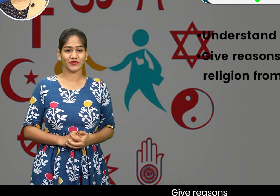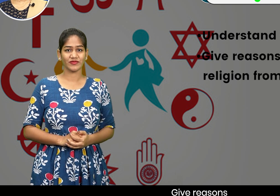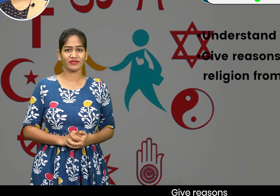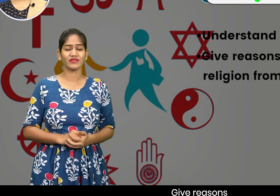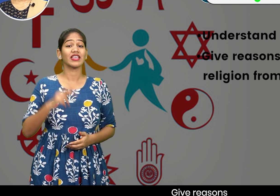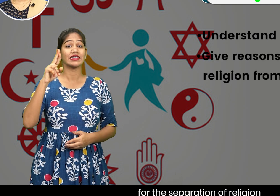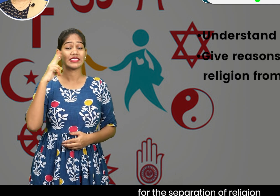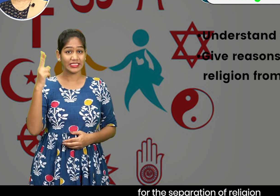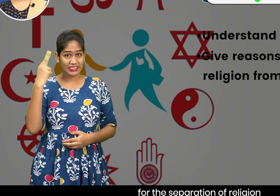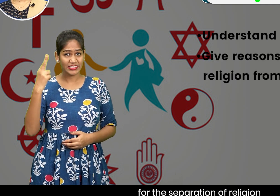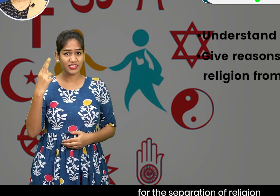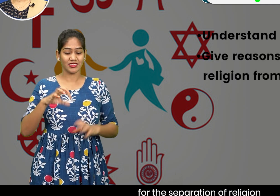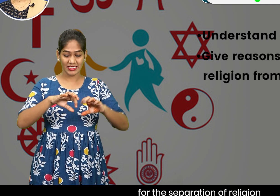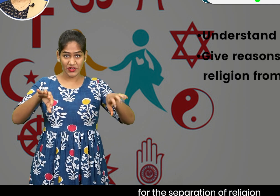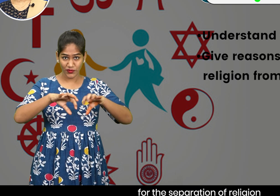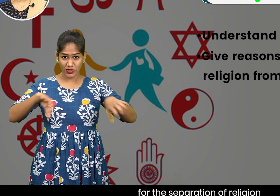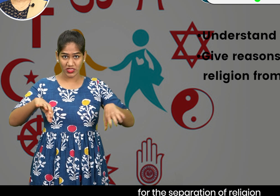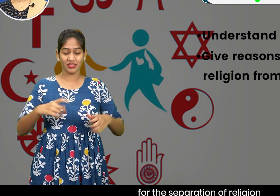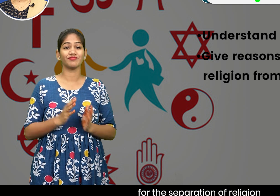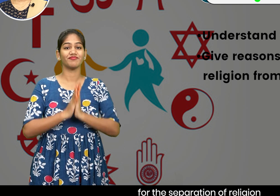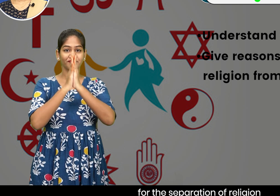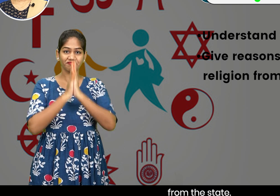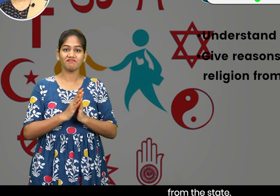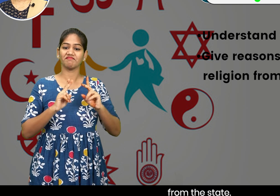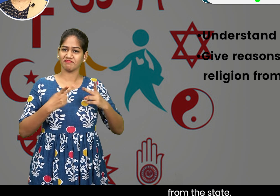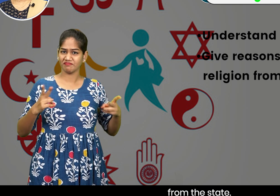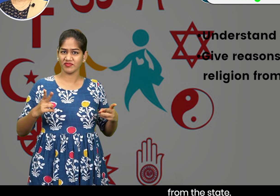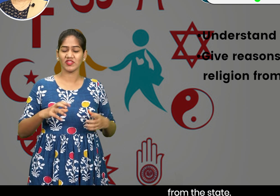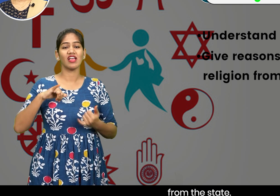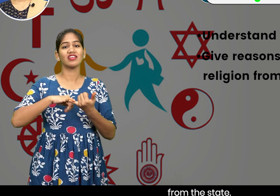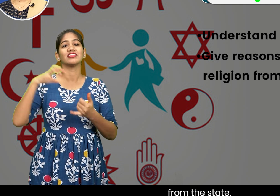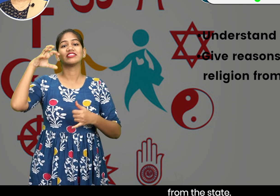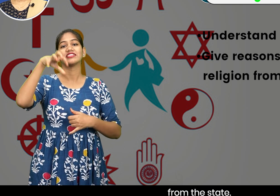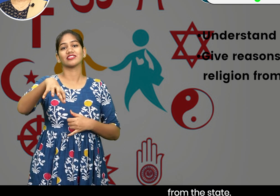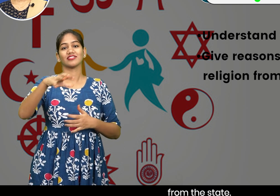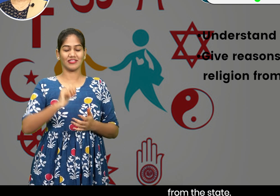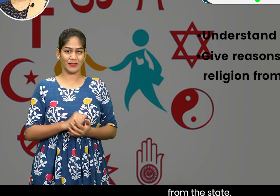give reasons for the separation of religion from the state,